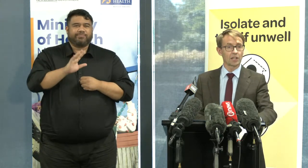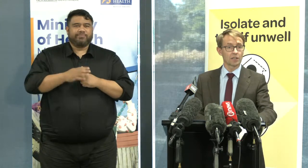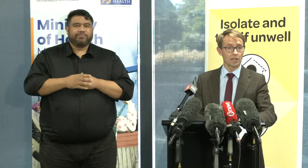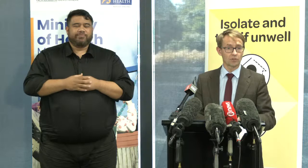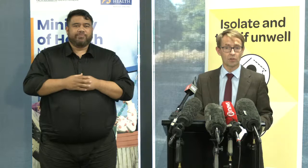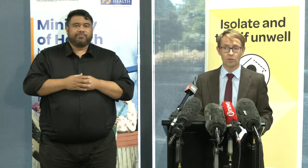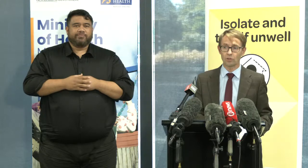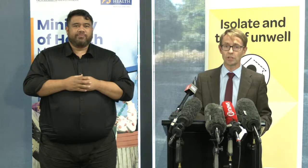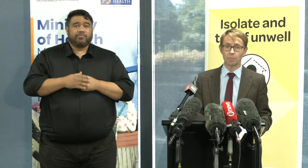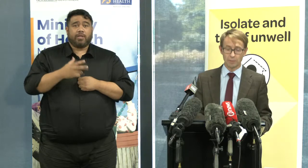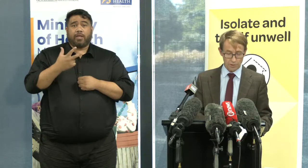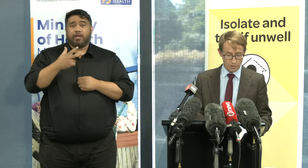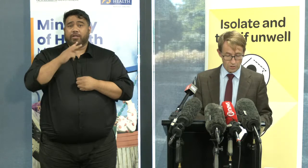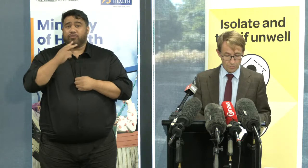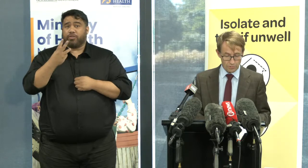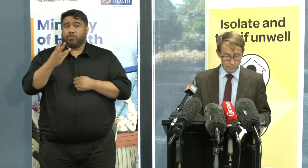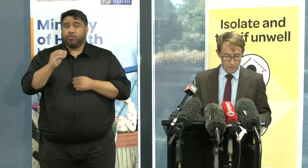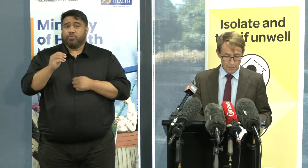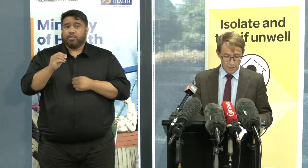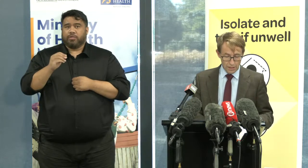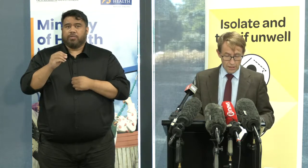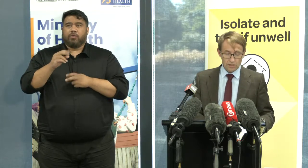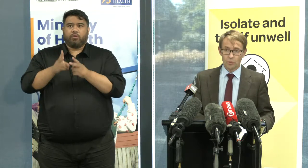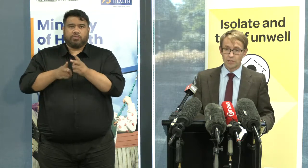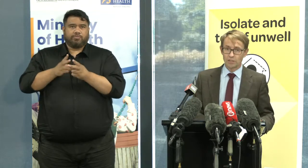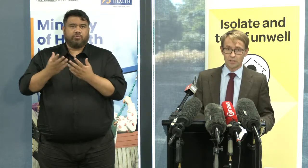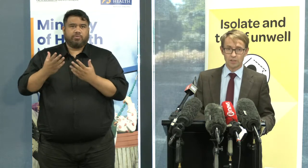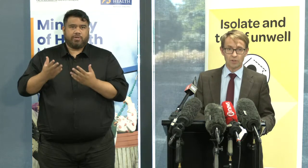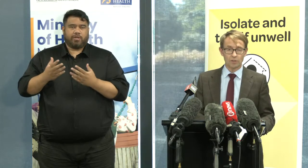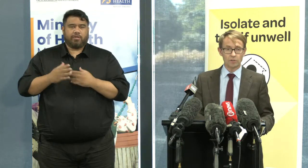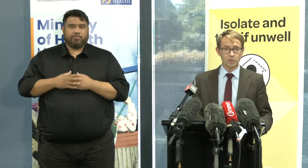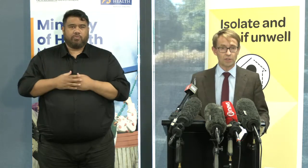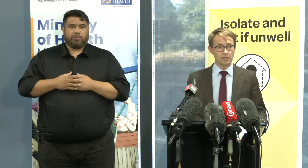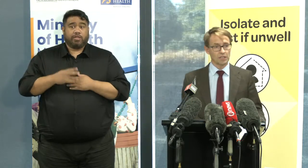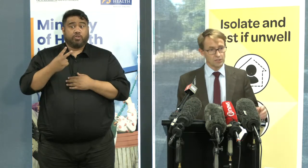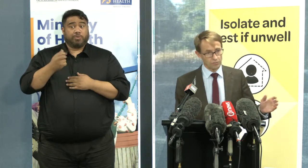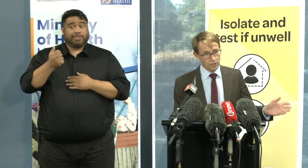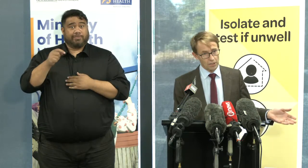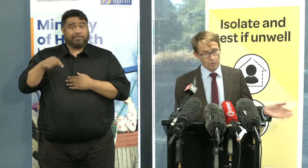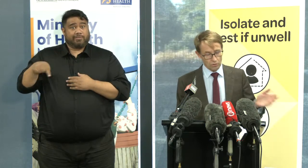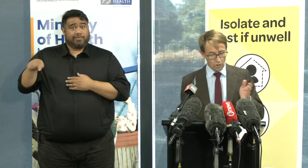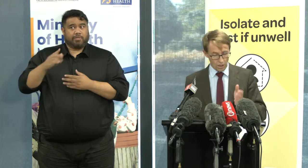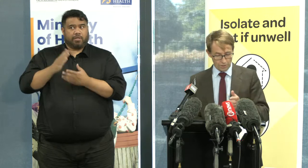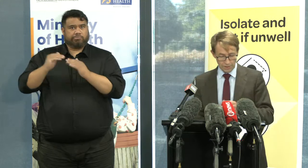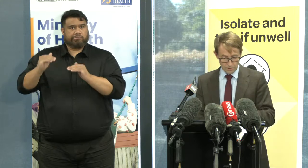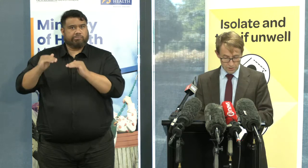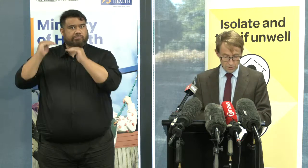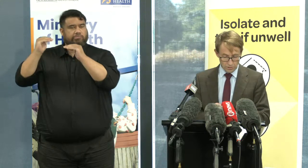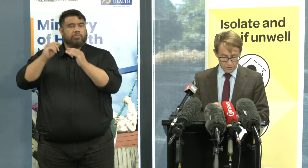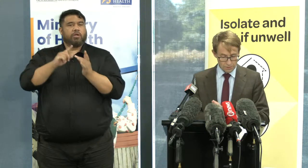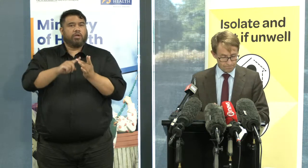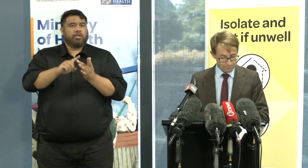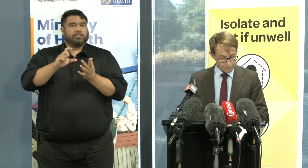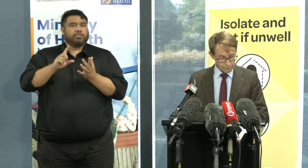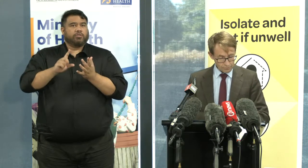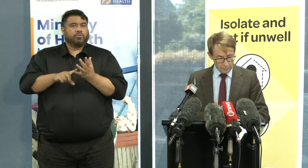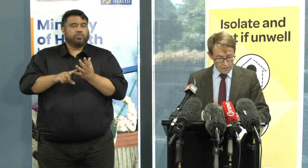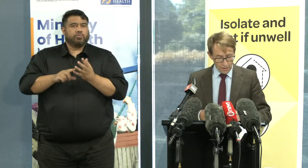are 830 people in hospital, and 26 of those are in intensive care or high dependency